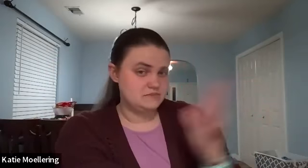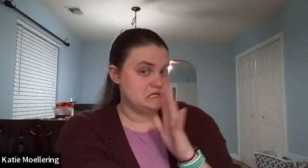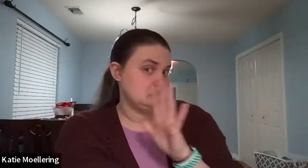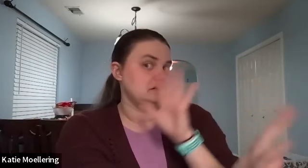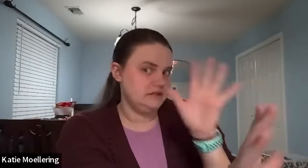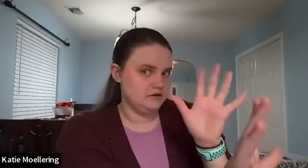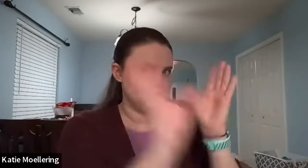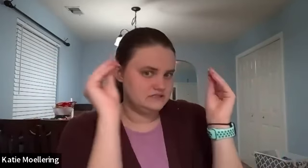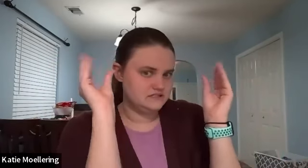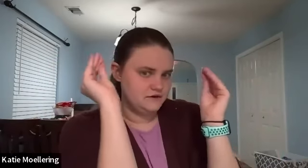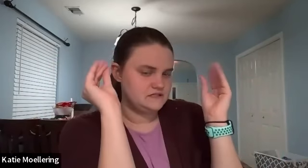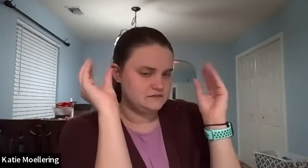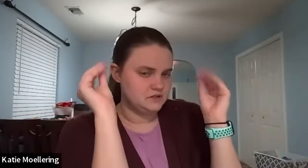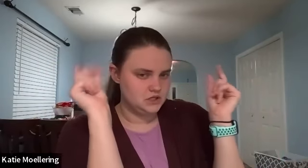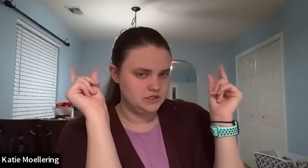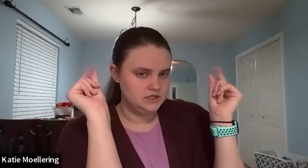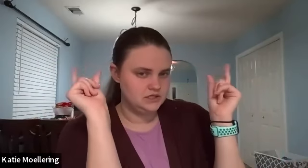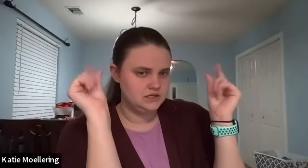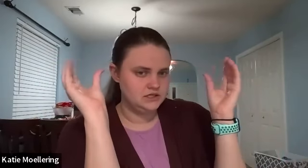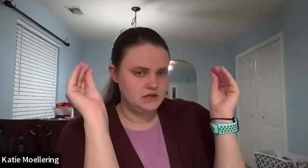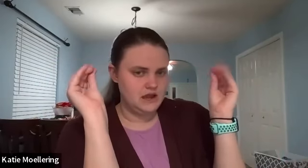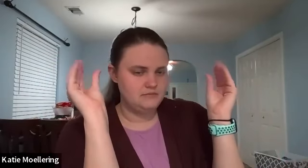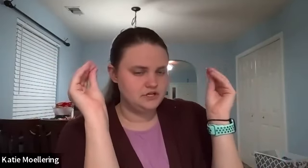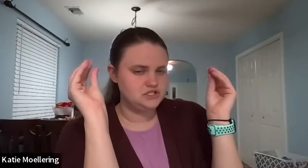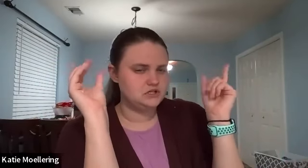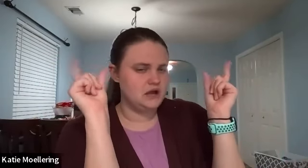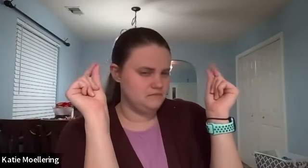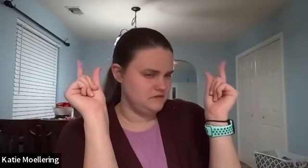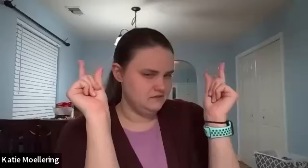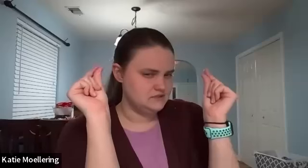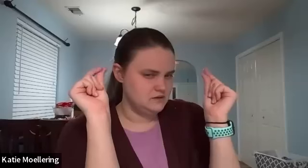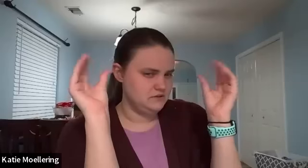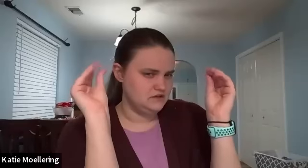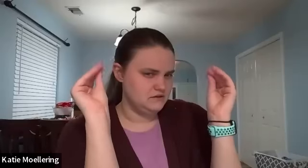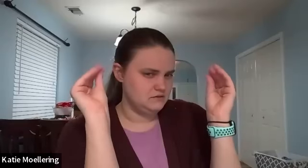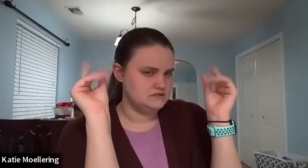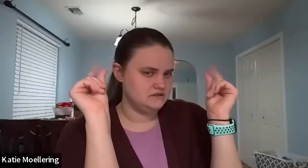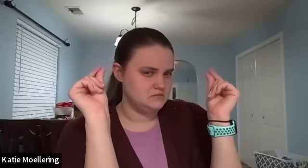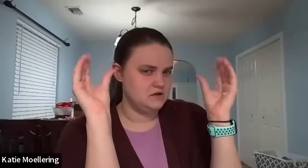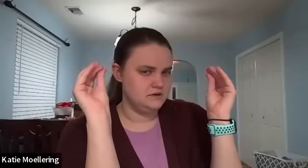be clear, since they're very similar. I'm pretty sure, I'm thinking this might be it though. It's like the smaller,